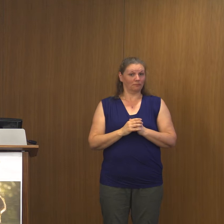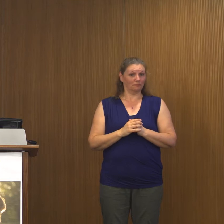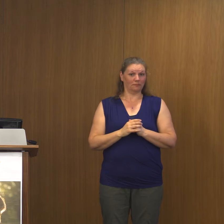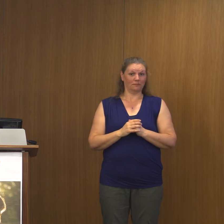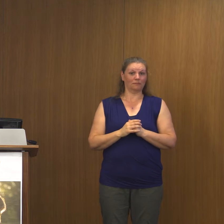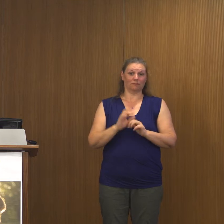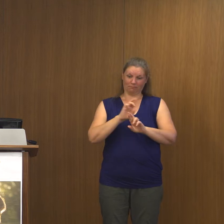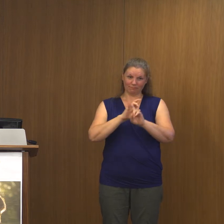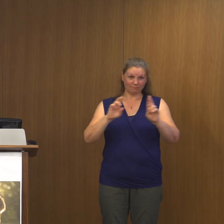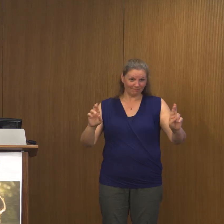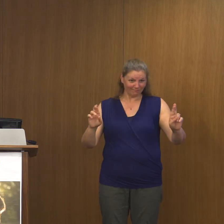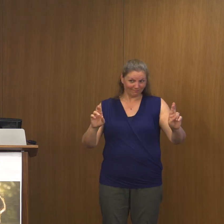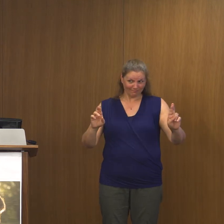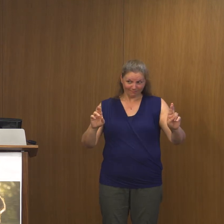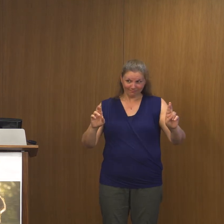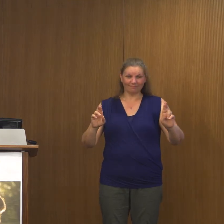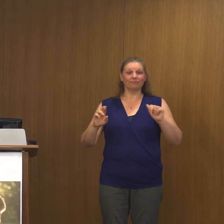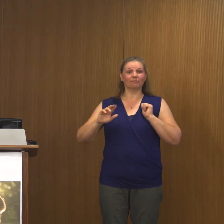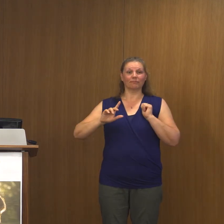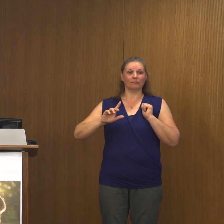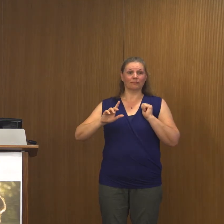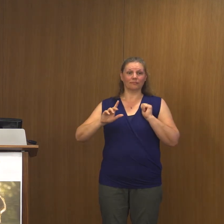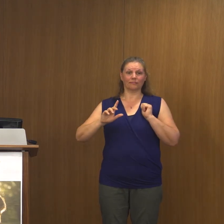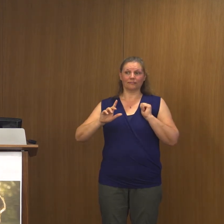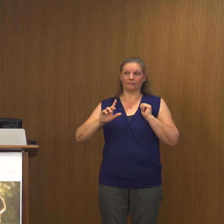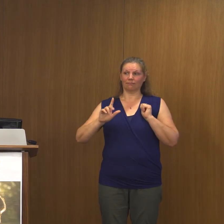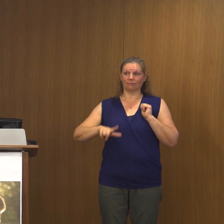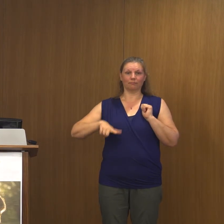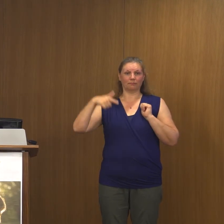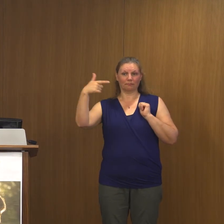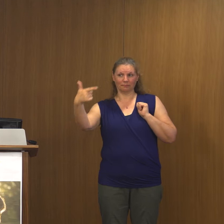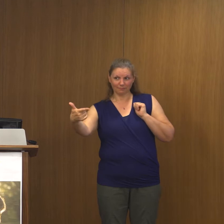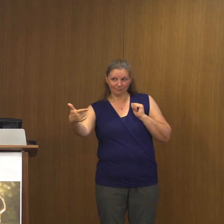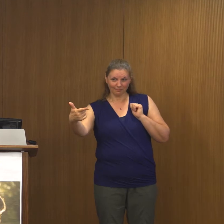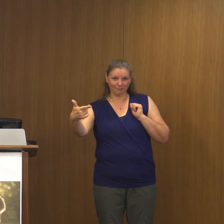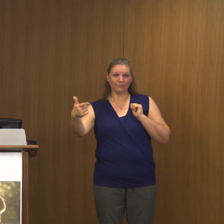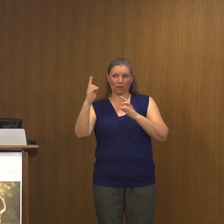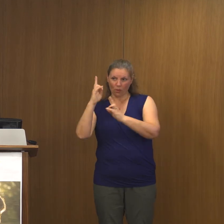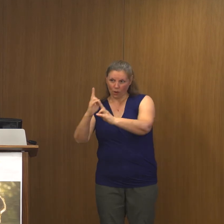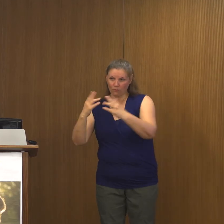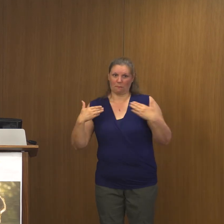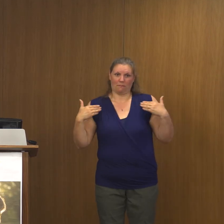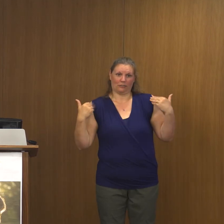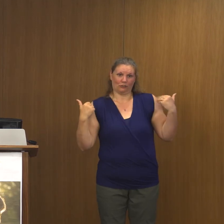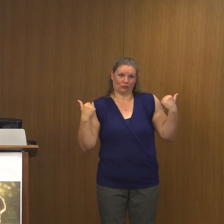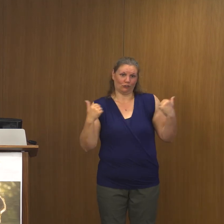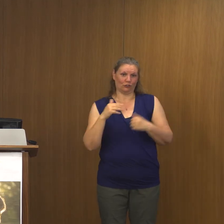further ado, I will so pass the floor for our Honorable Minister, Kirsty